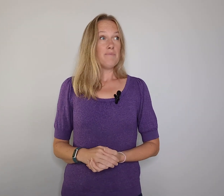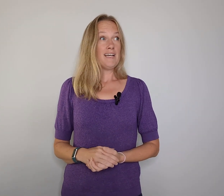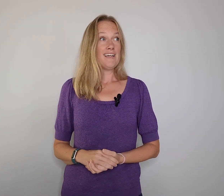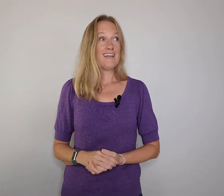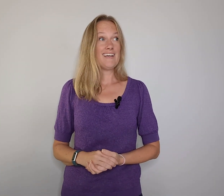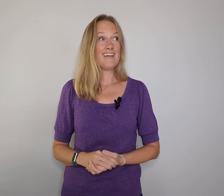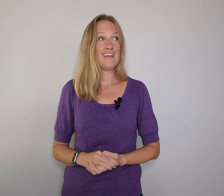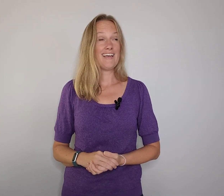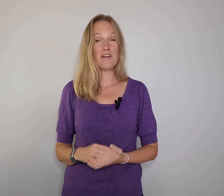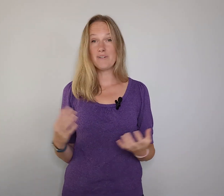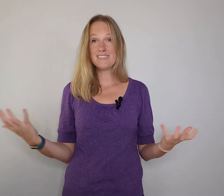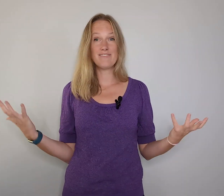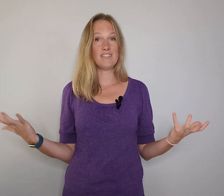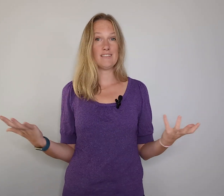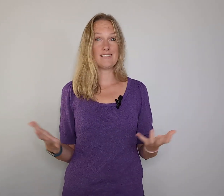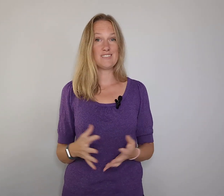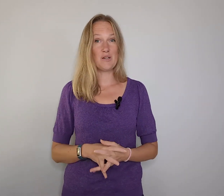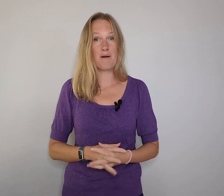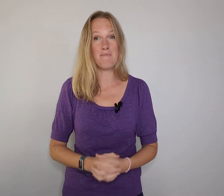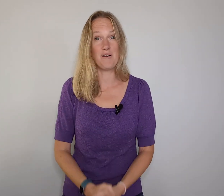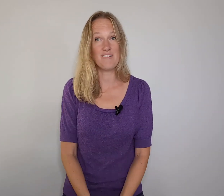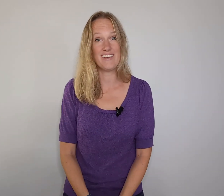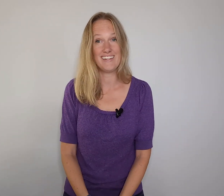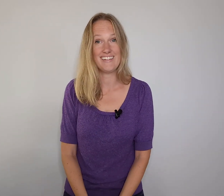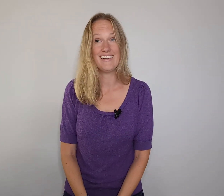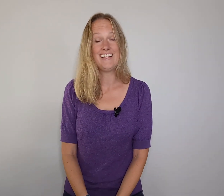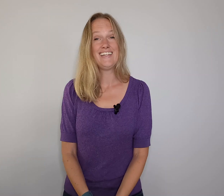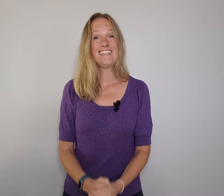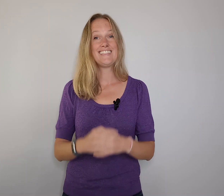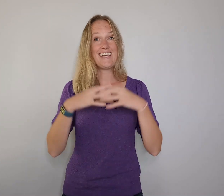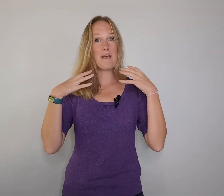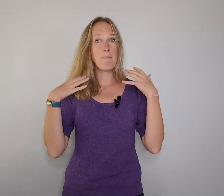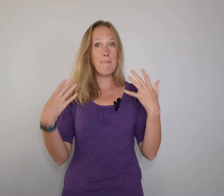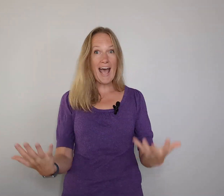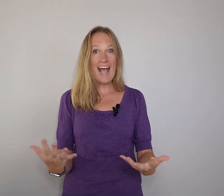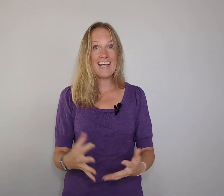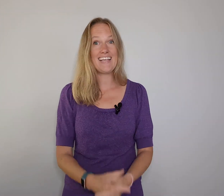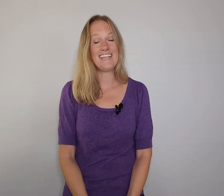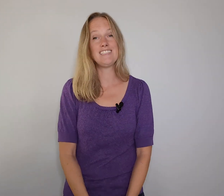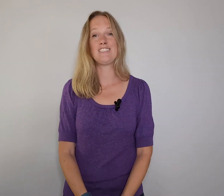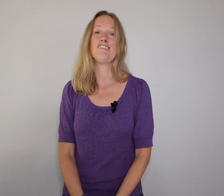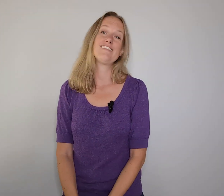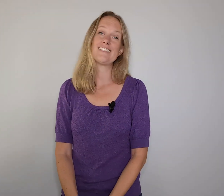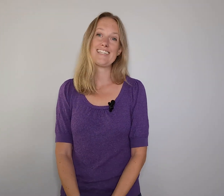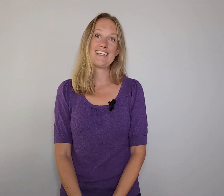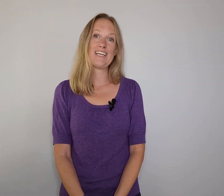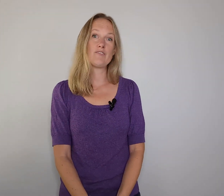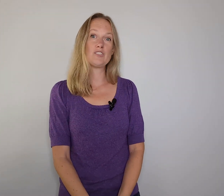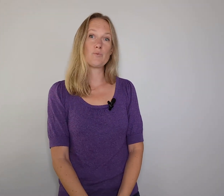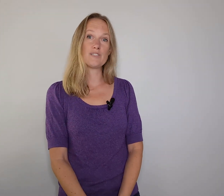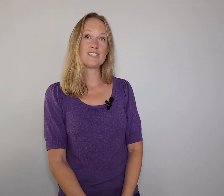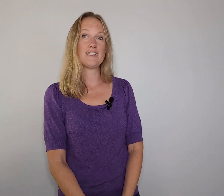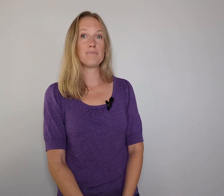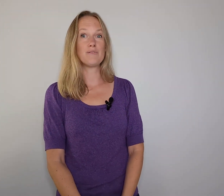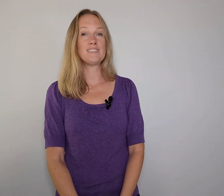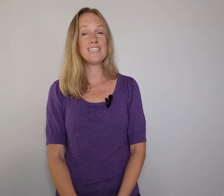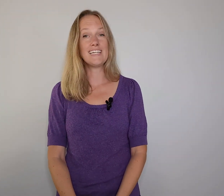And I wasn't feeling super motivated to get back into the sign language worship